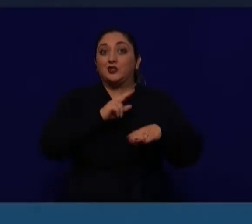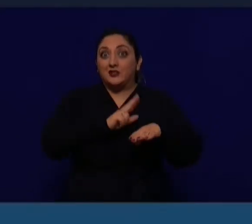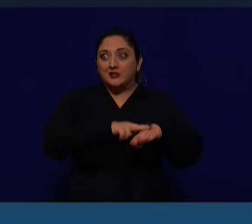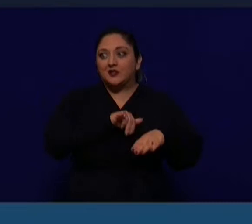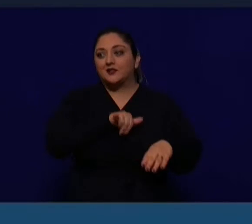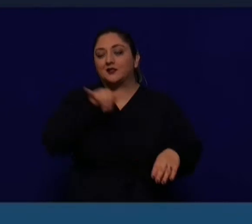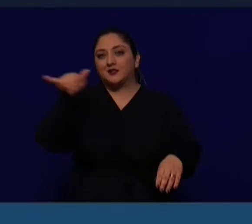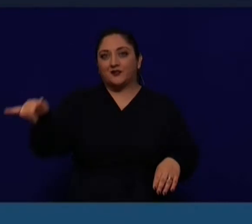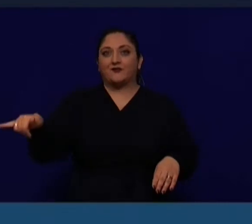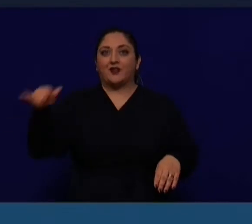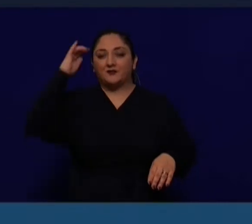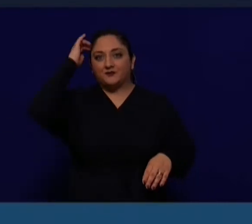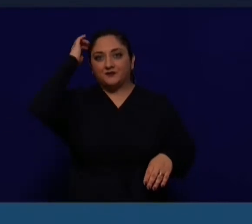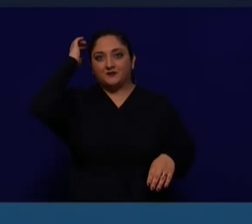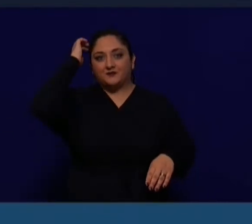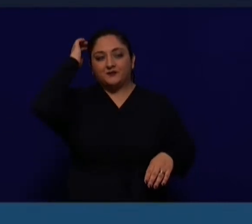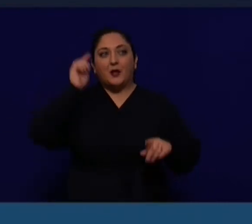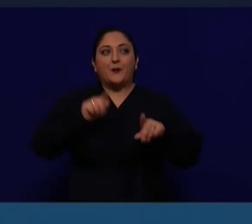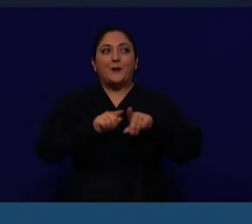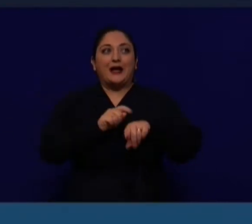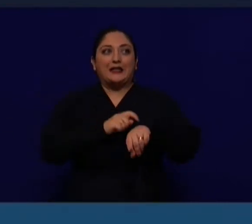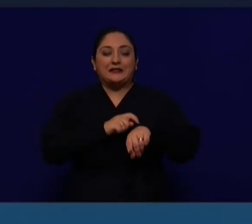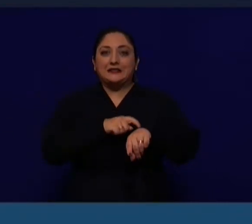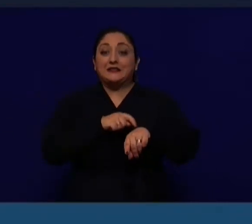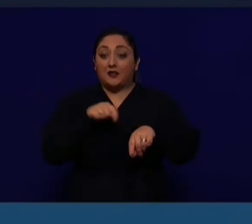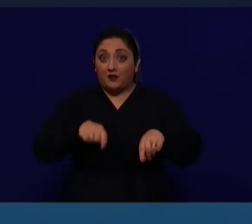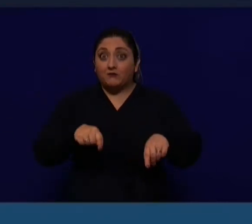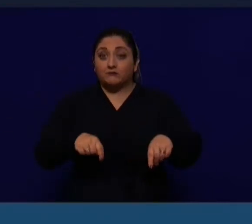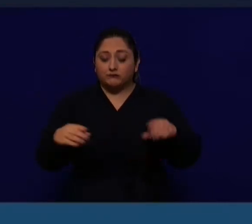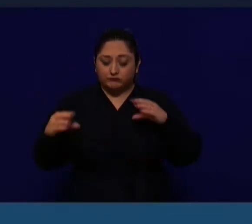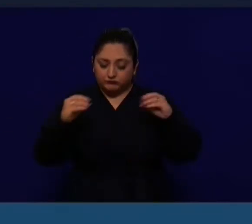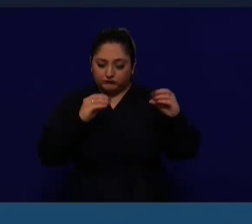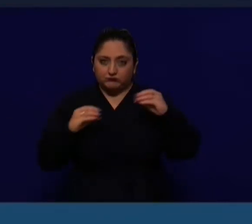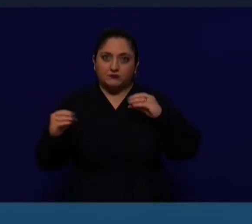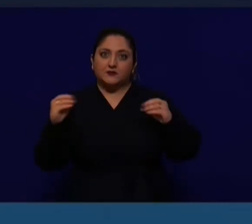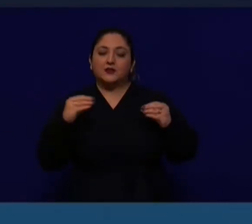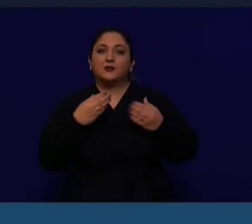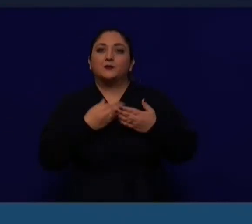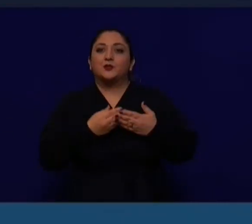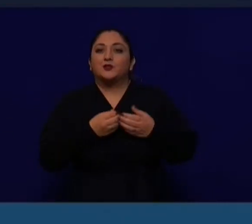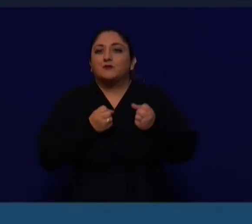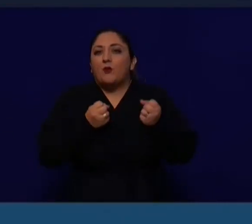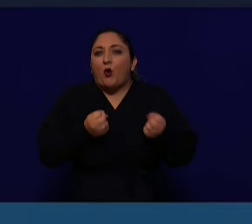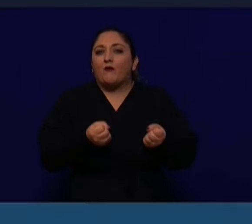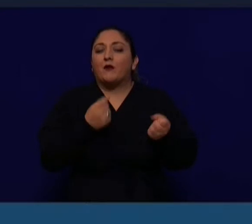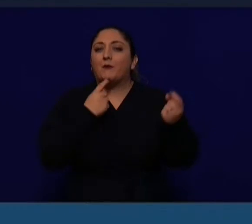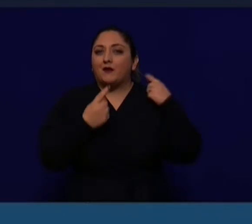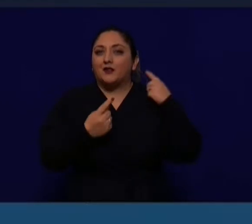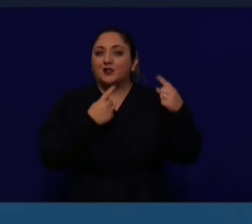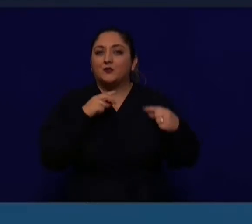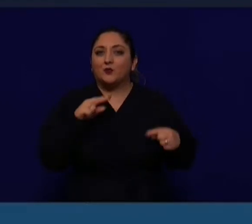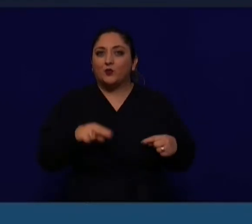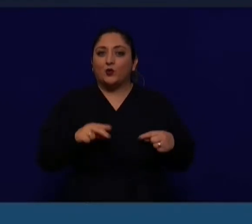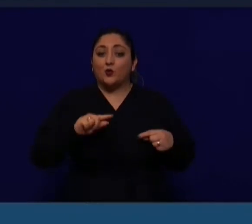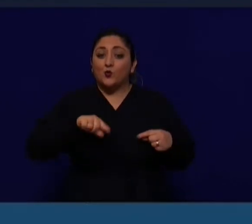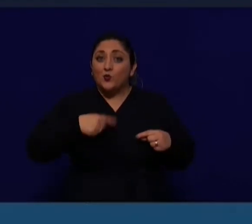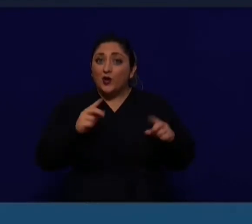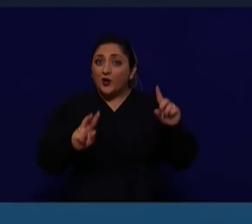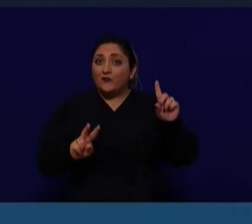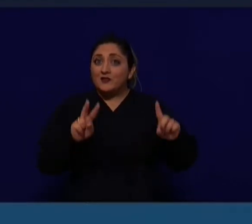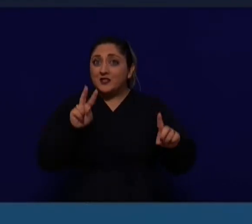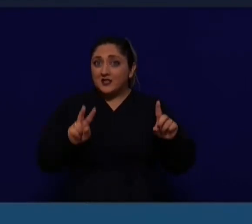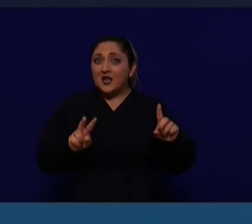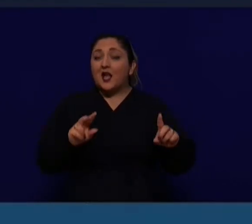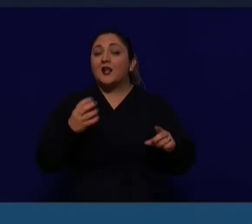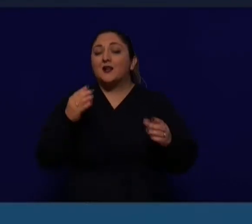ieħor. Bħalissa aħna għandna taħdidiet ukoll li nipparteċipaw fihom, infatti wara nofsinhar għandna meeting ukoll